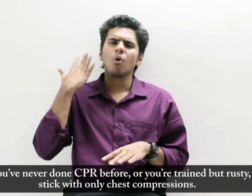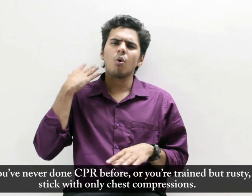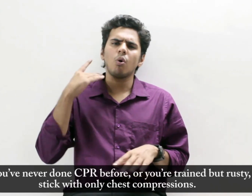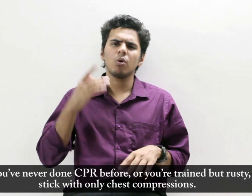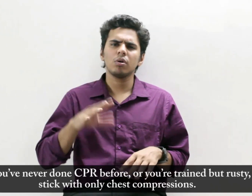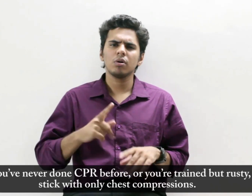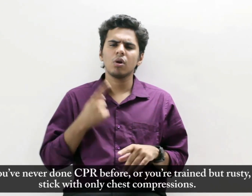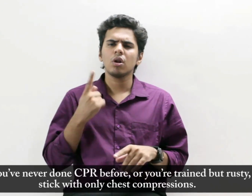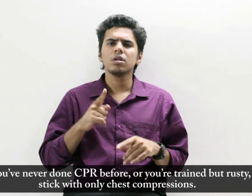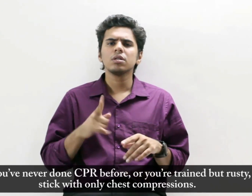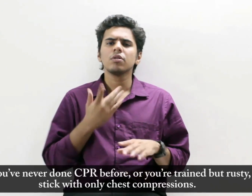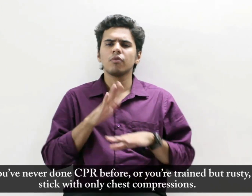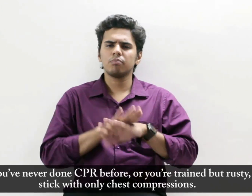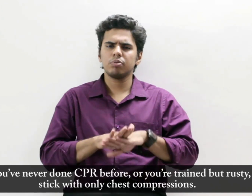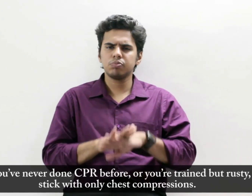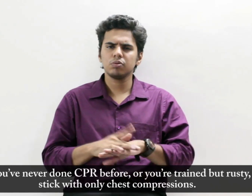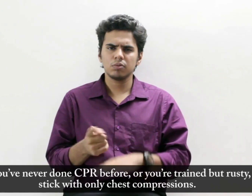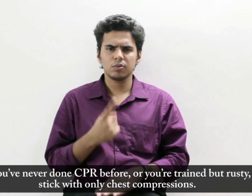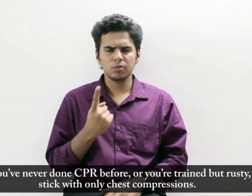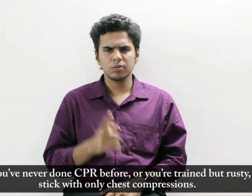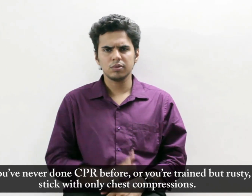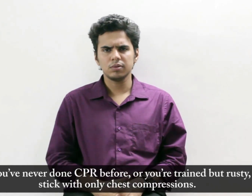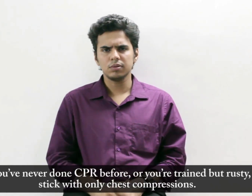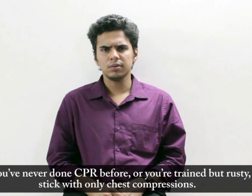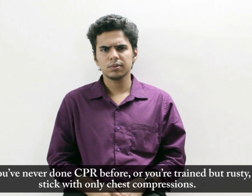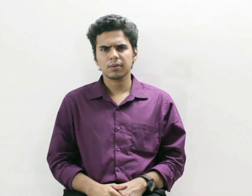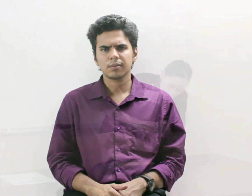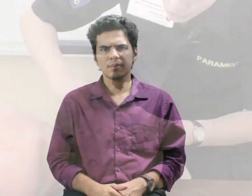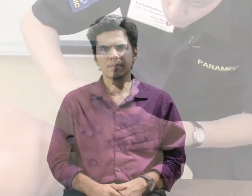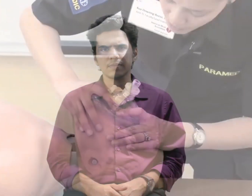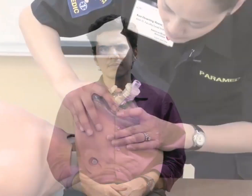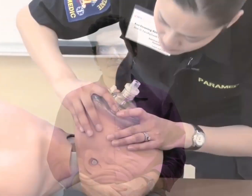but rusty, stick with only chest compressions.